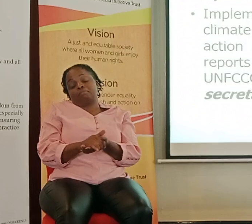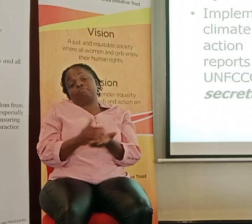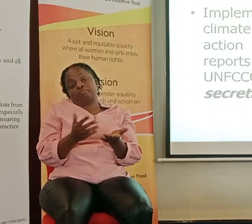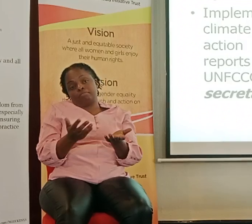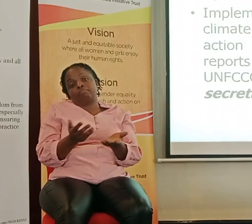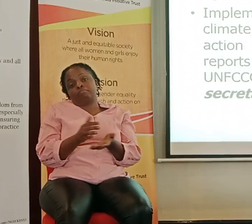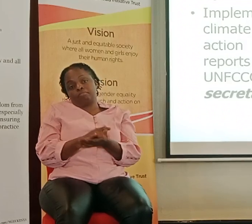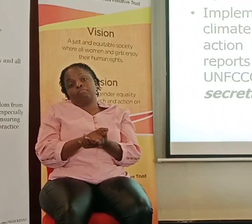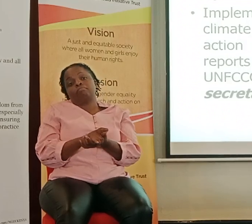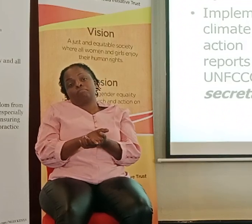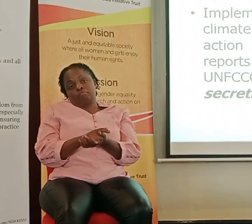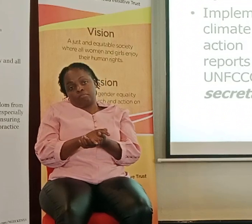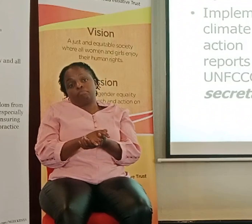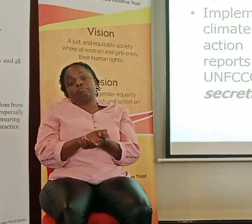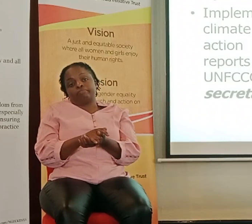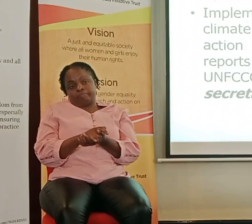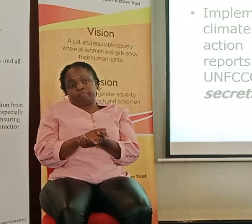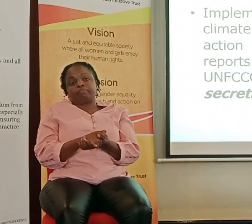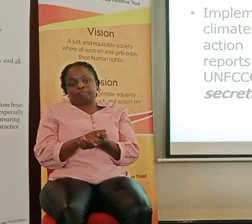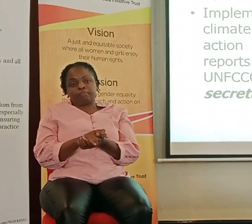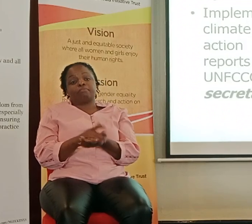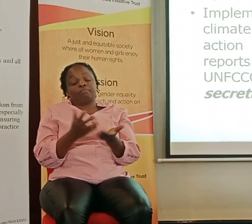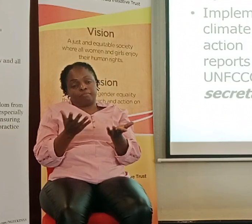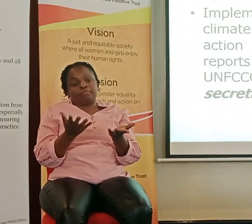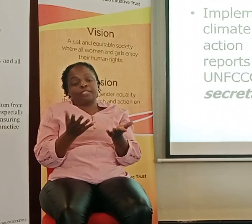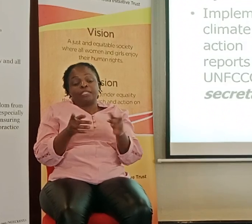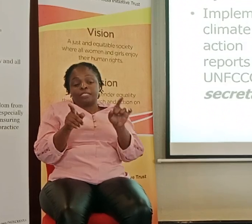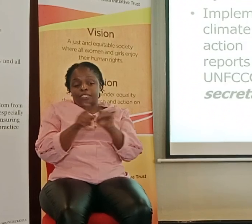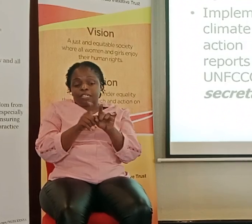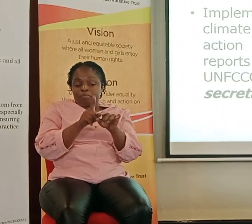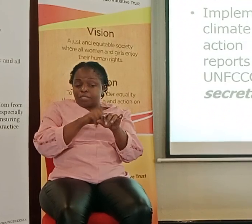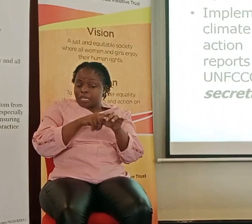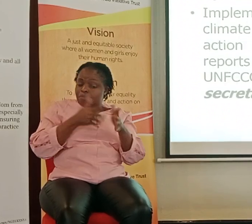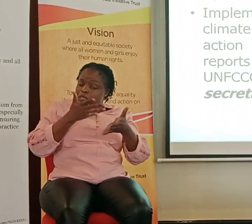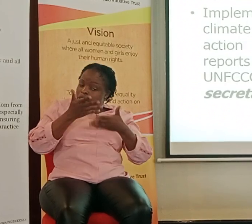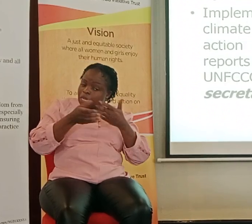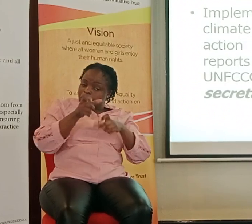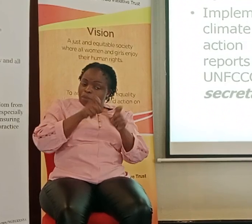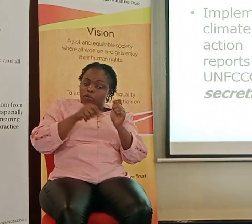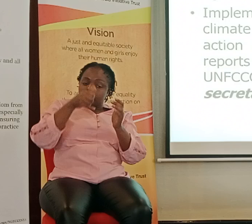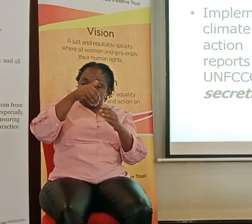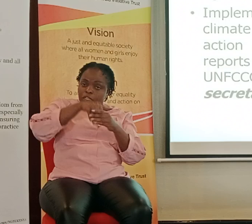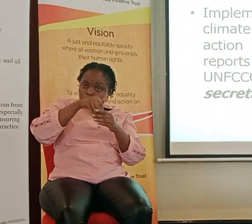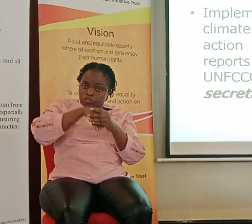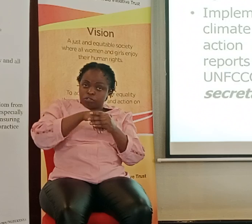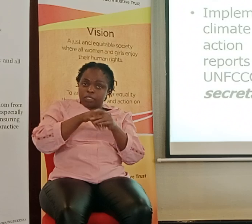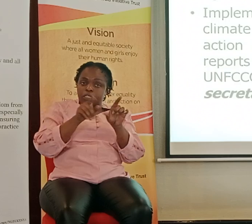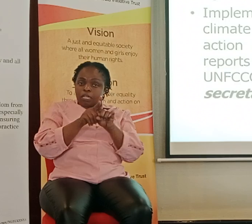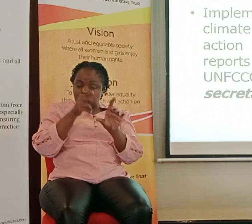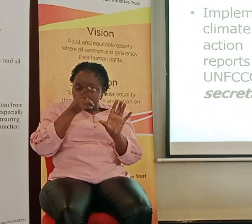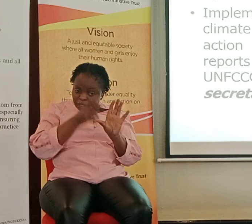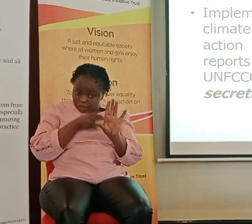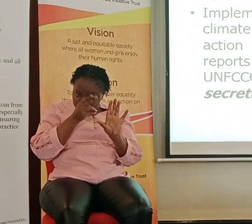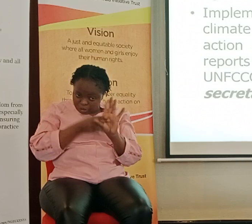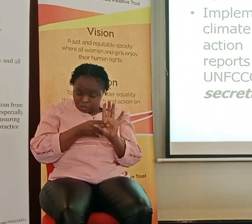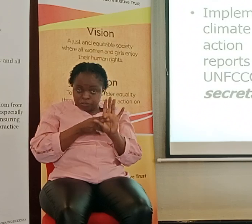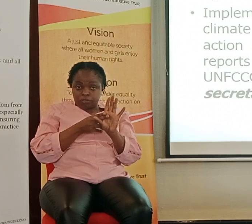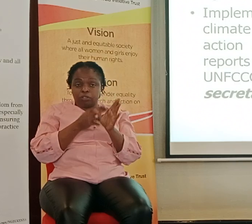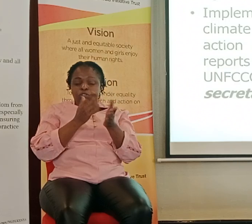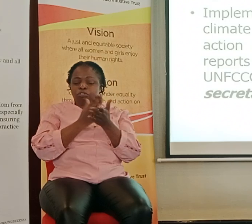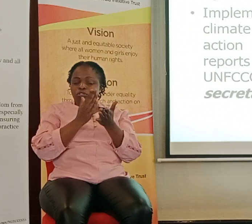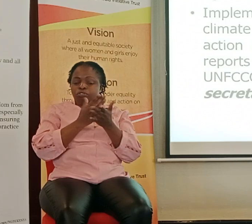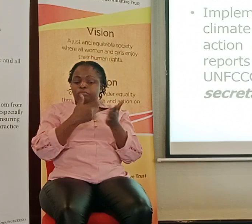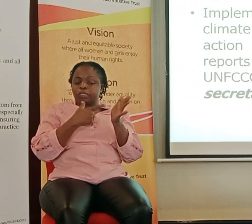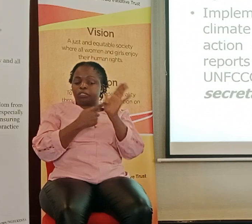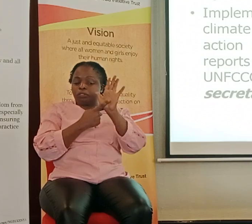So I think even as we discuss about issues, inclusion and participation, and remember, I've really